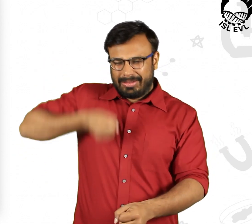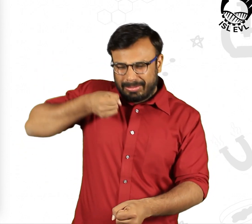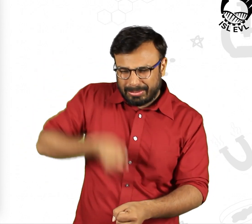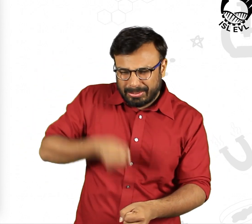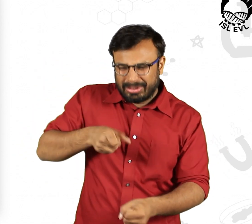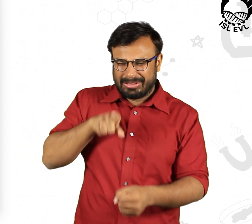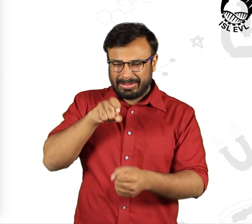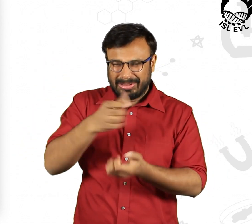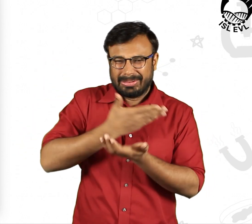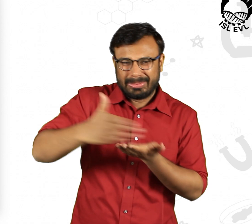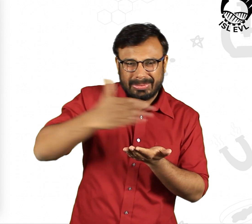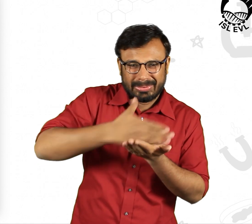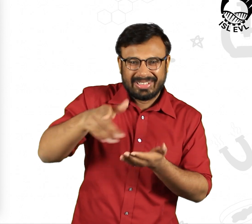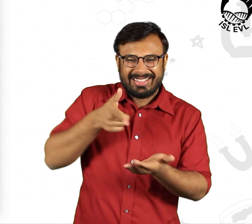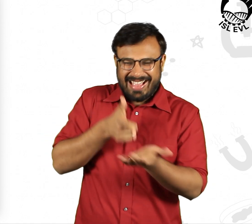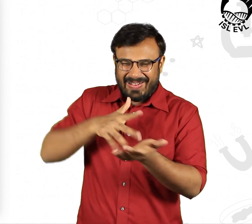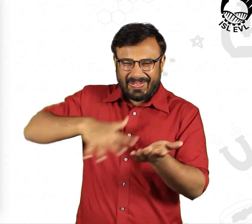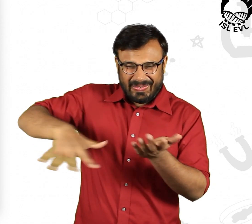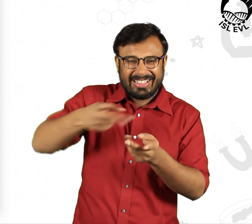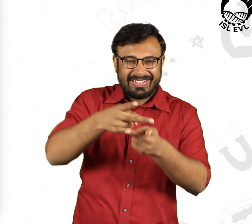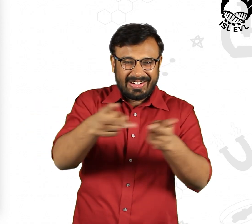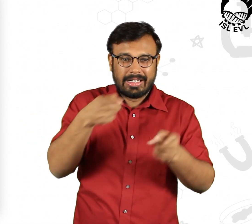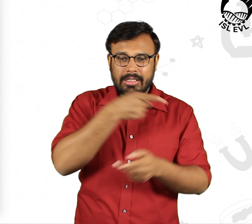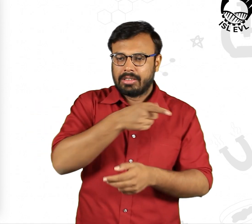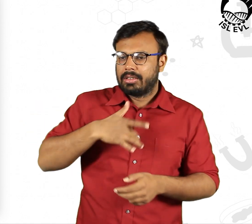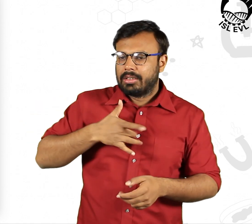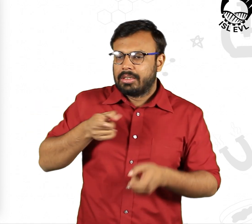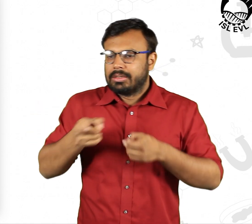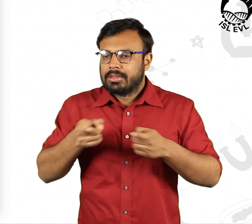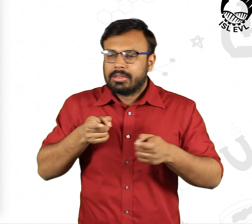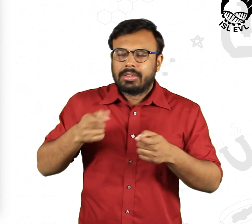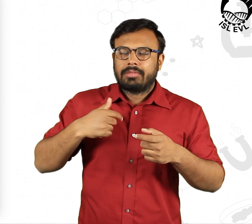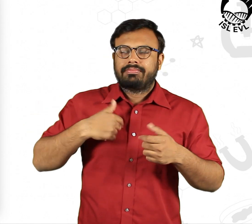or because they handle pests and pathogens differently.